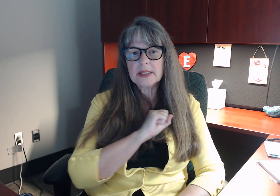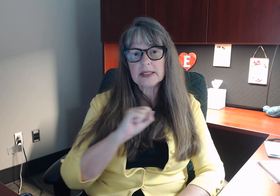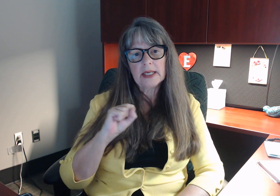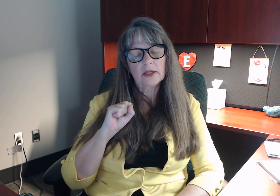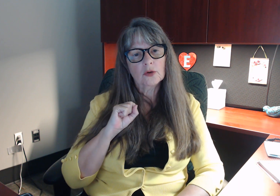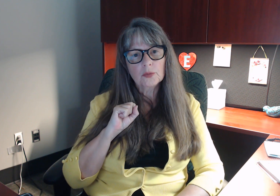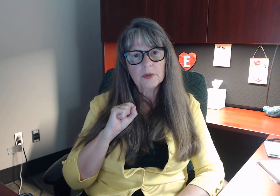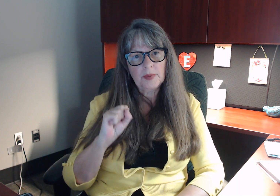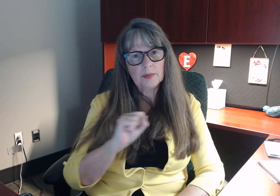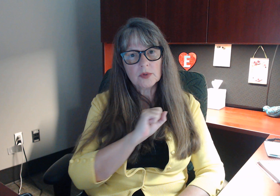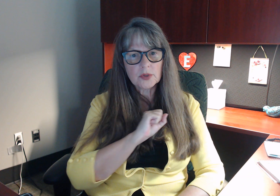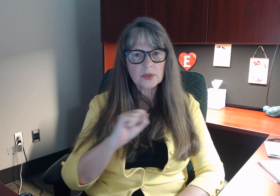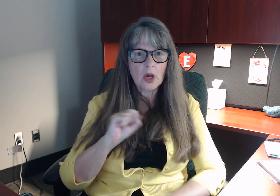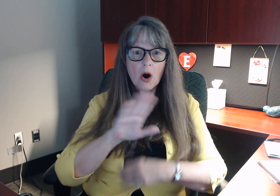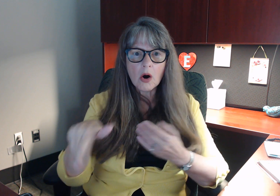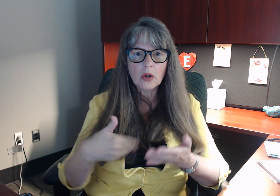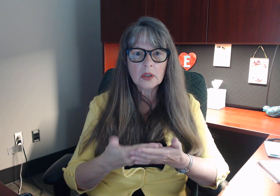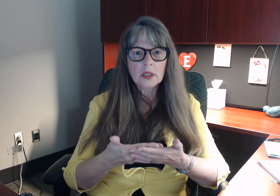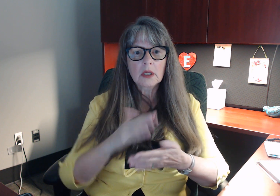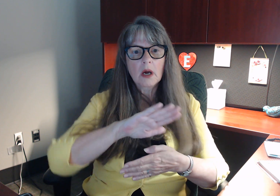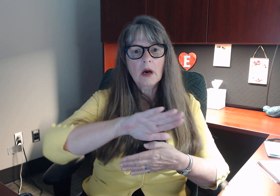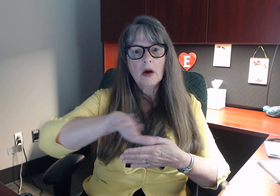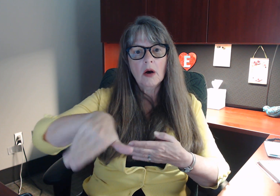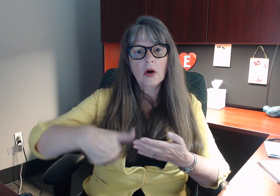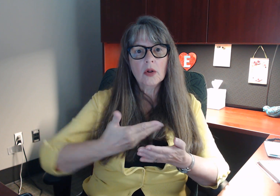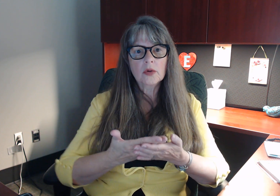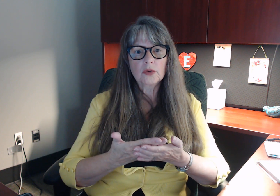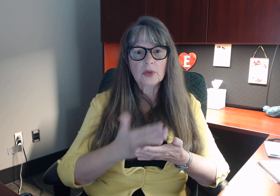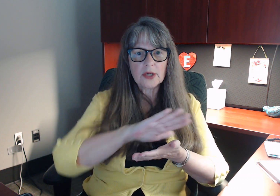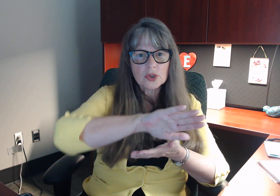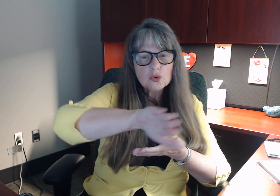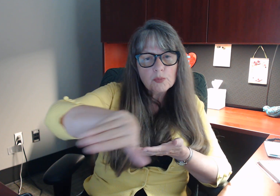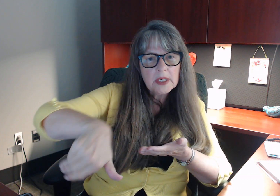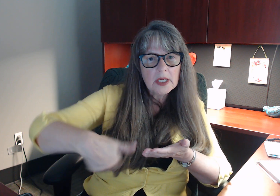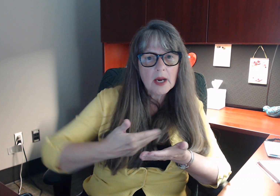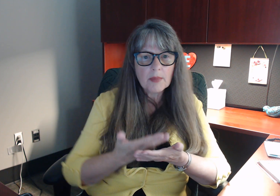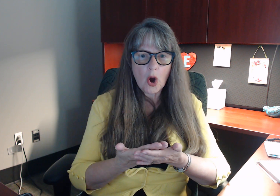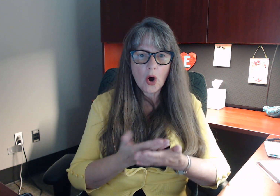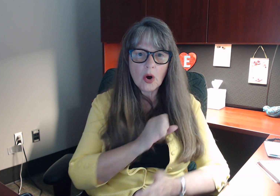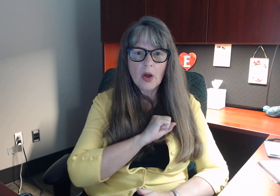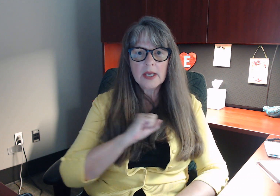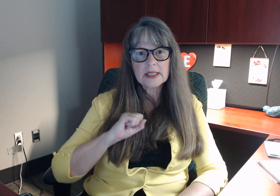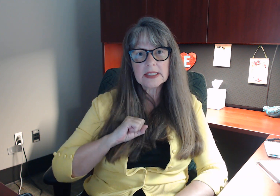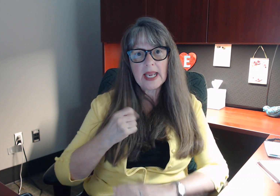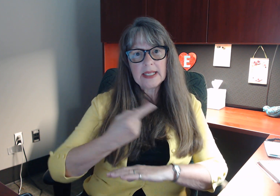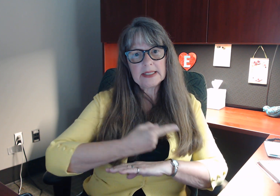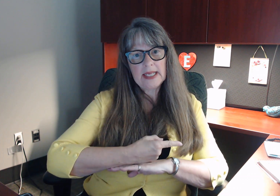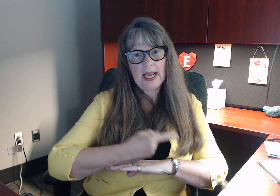like a group of people. So it's all you're kind of scooping it up. All Saints Day.